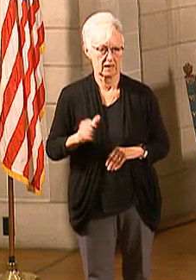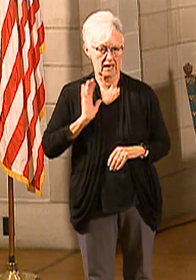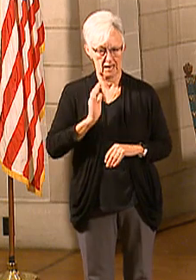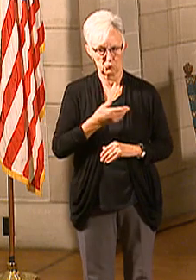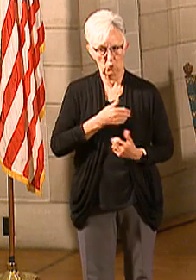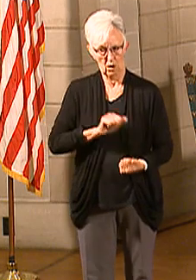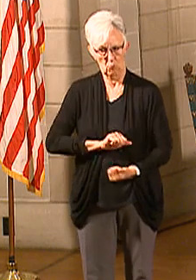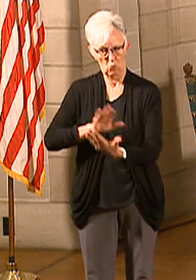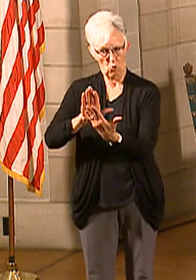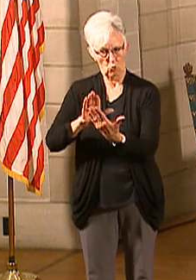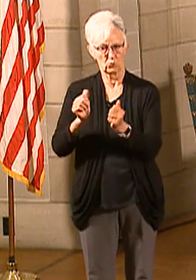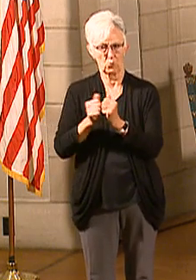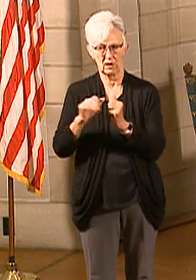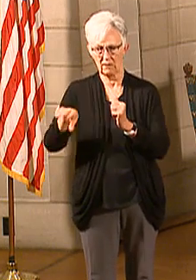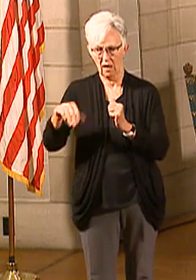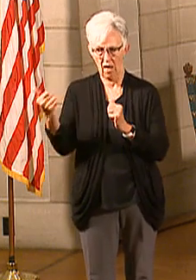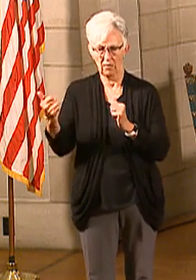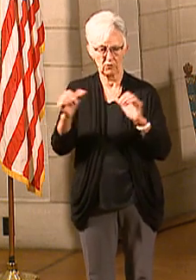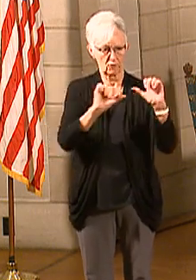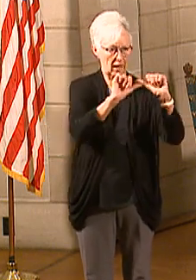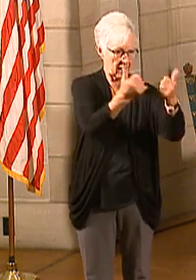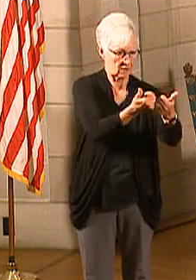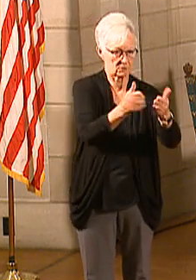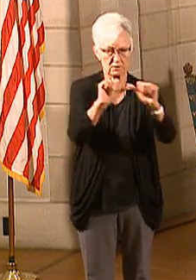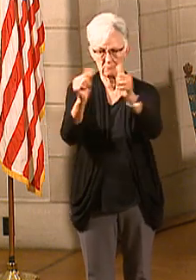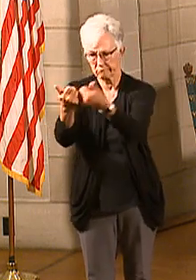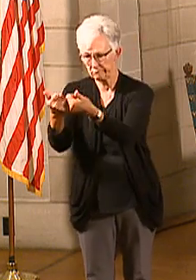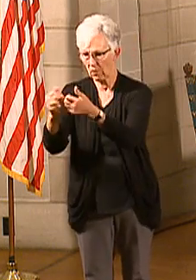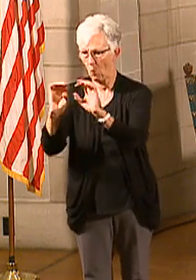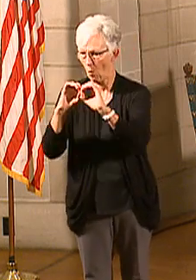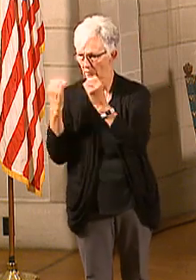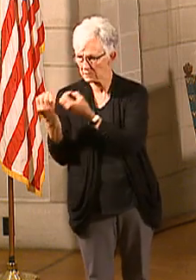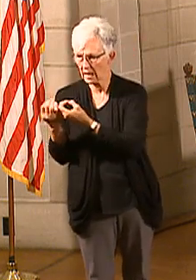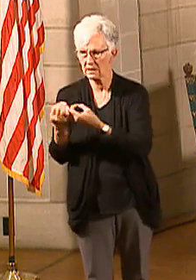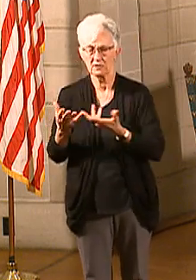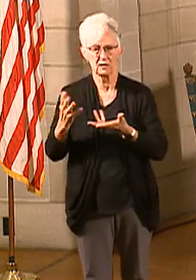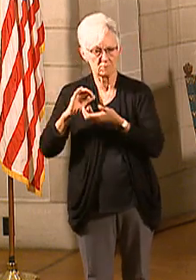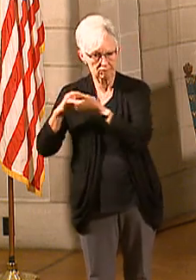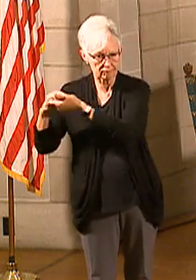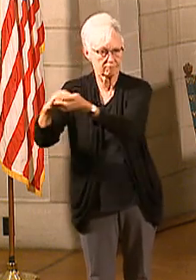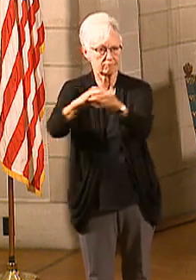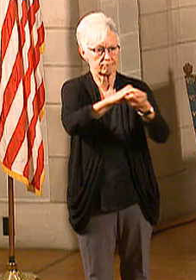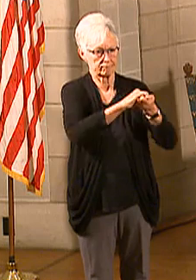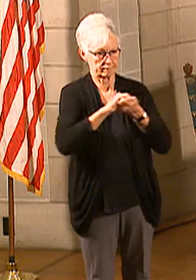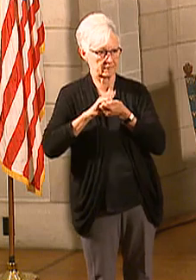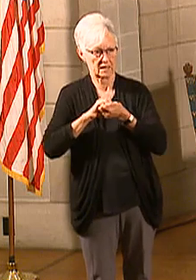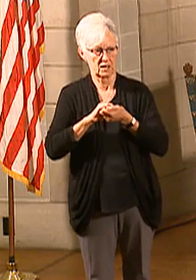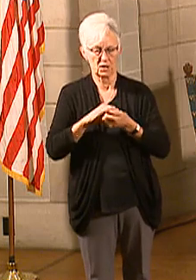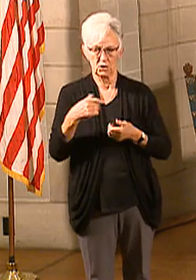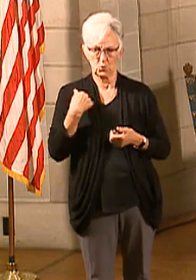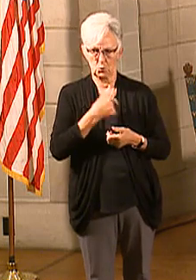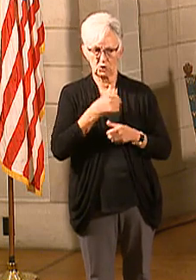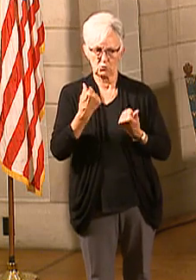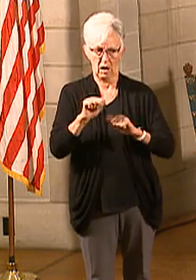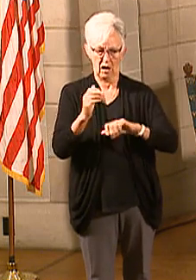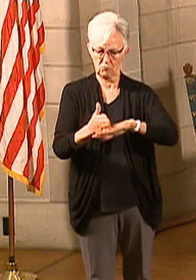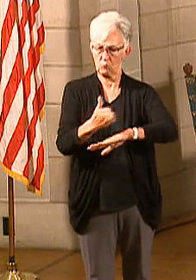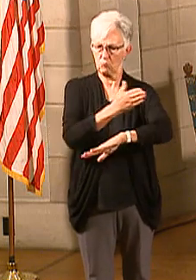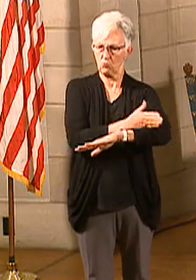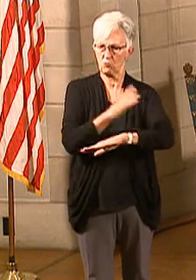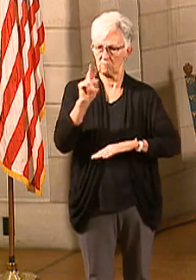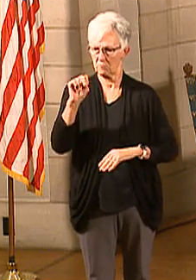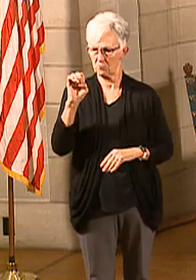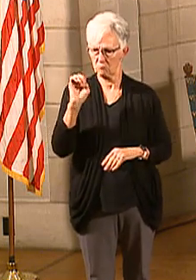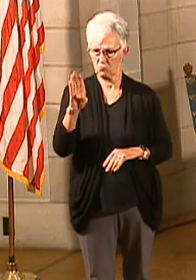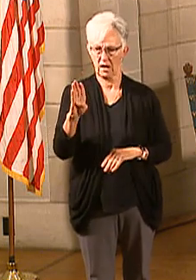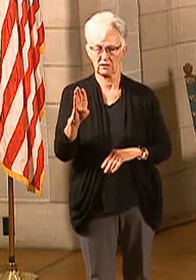with partners and stakeholders from the community collaboratives through Bring Up Nebraska, who have a very wonderful pulse